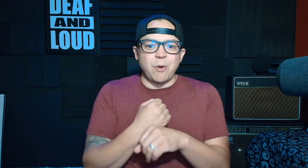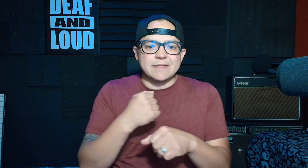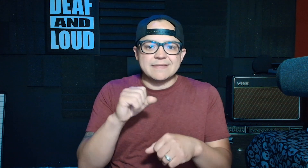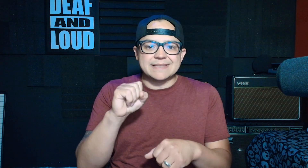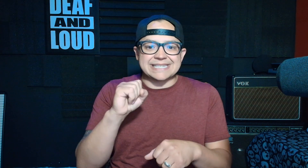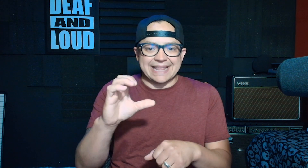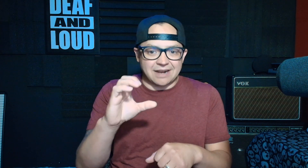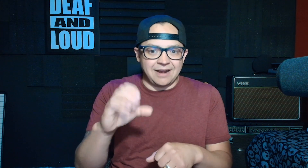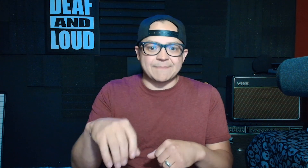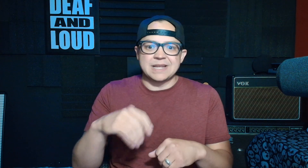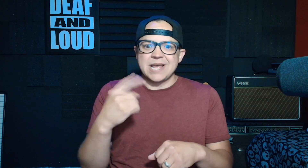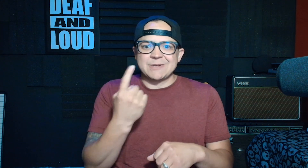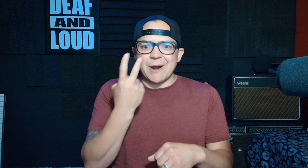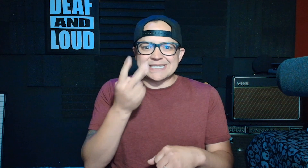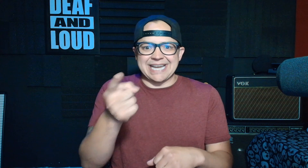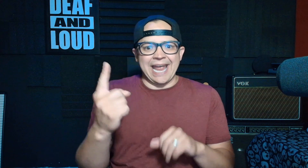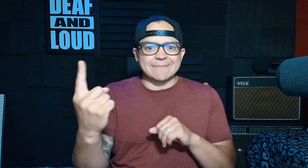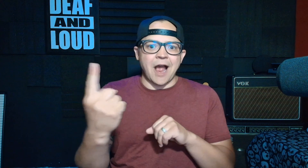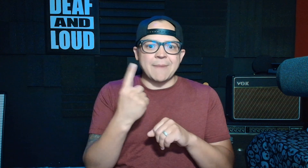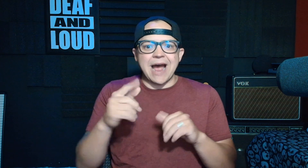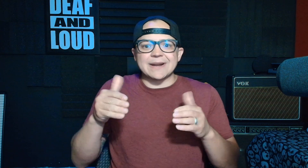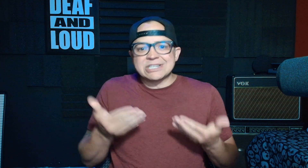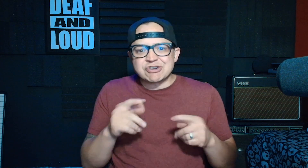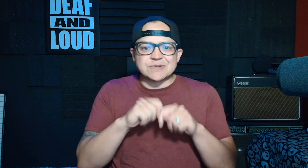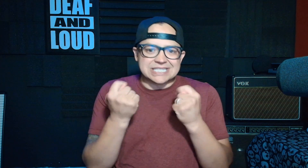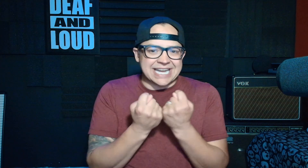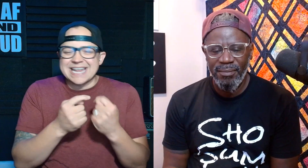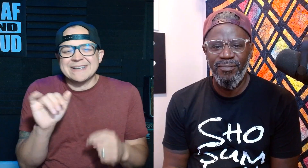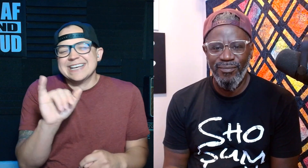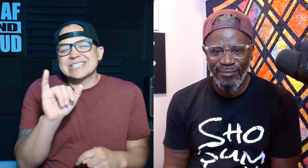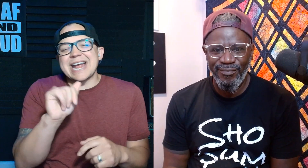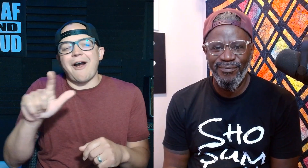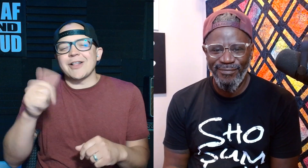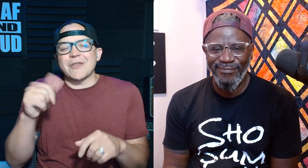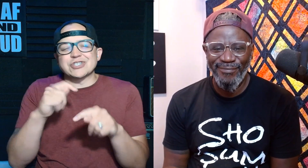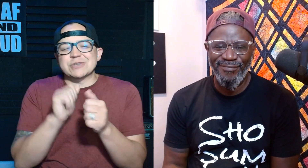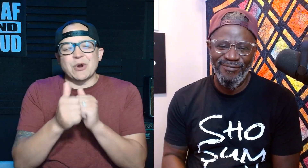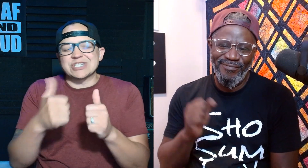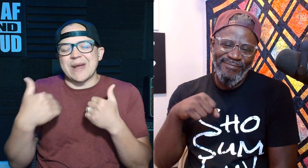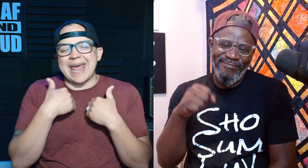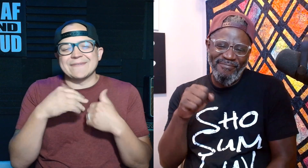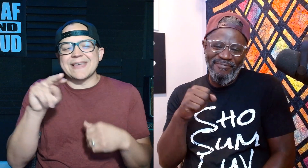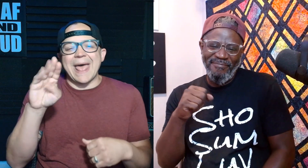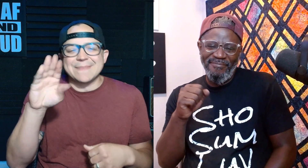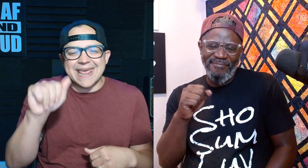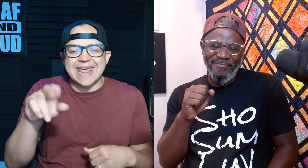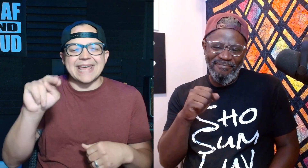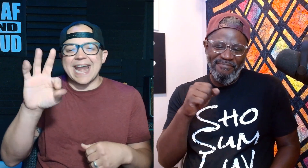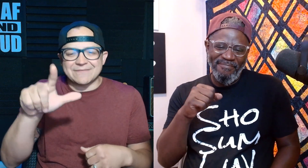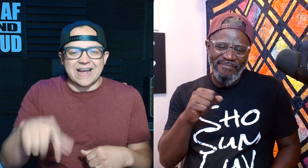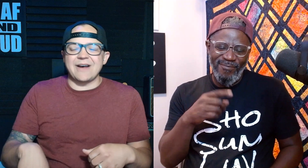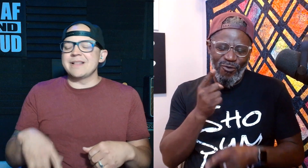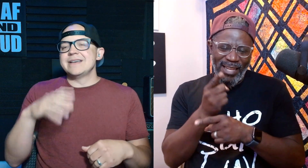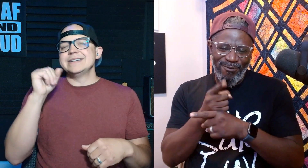Wings won the Stanley Cup, you'd always see him come out and introduce the team. It's like all other sports. You have the NBA,